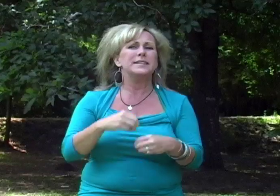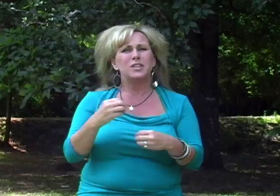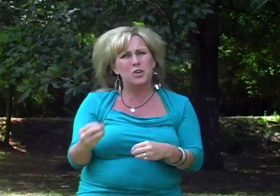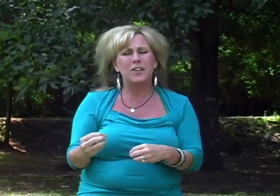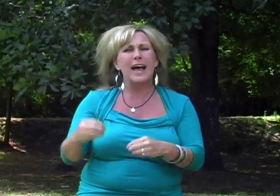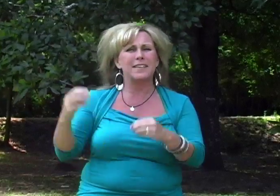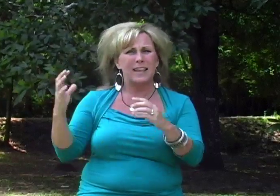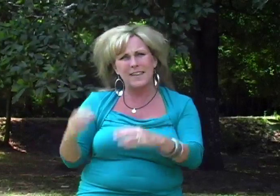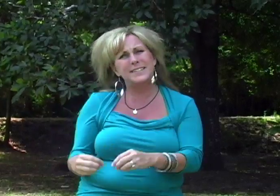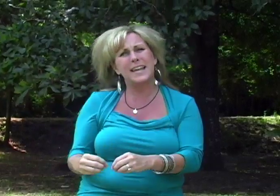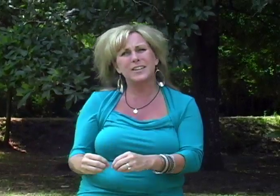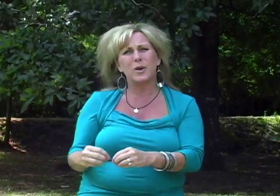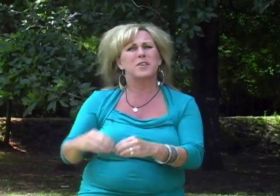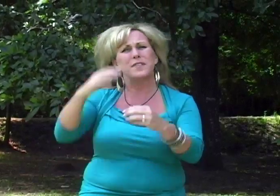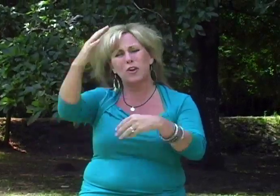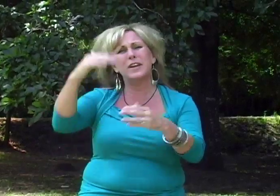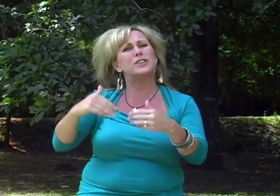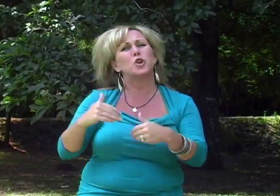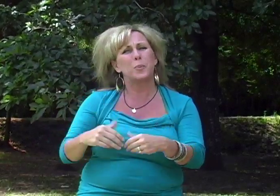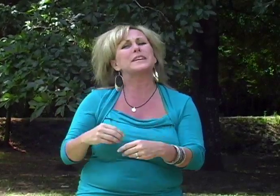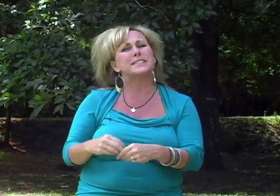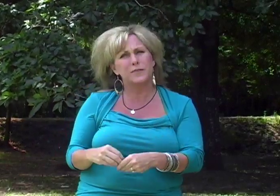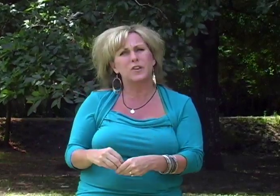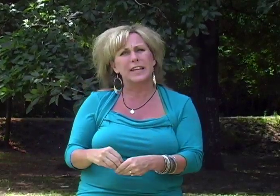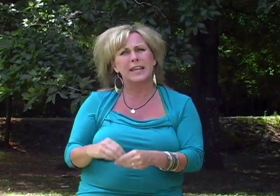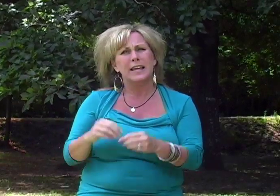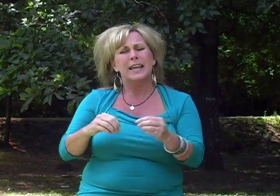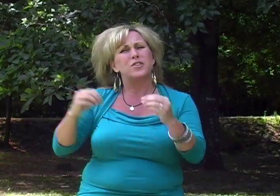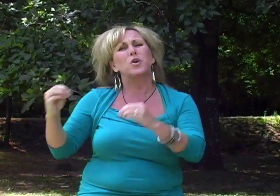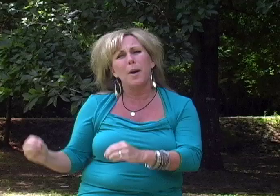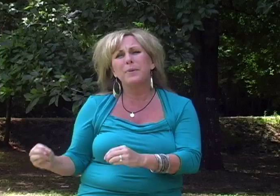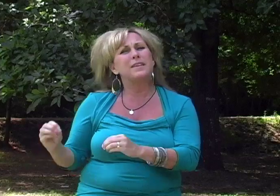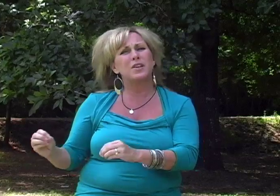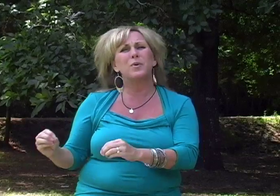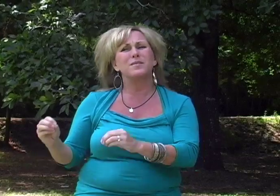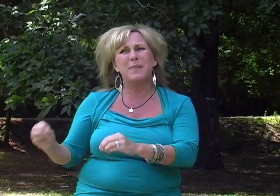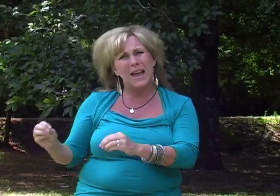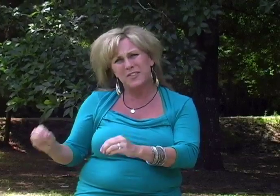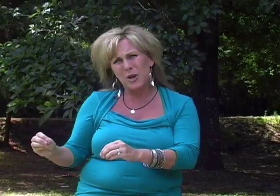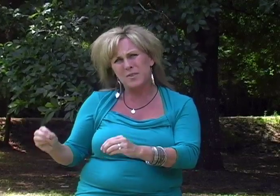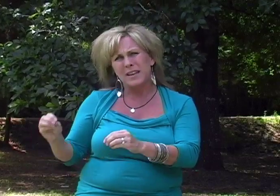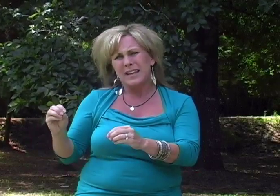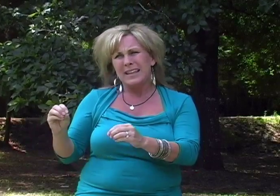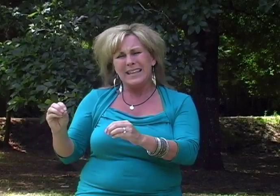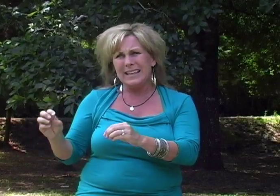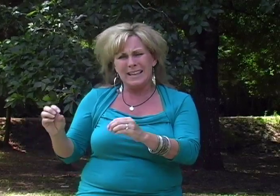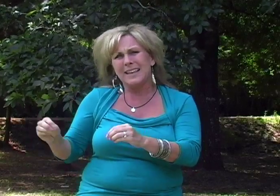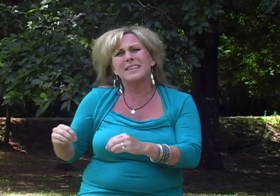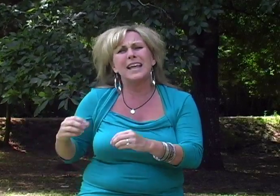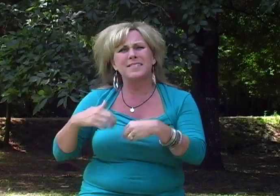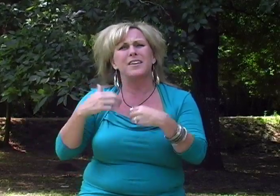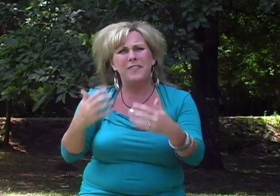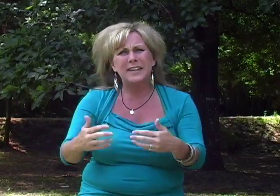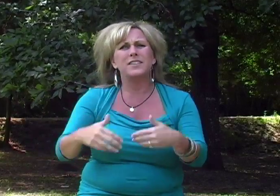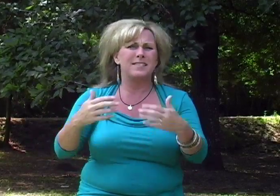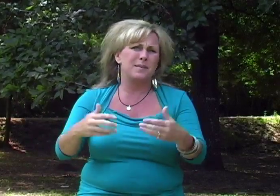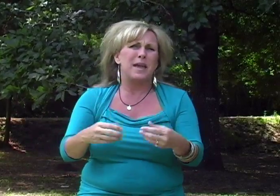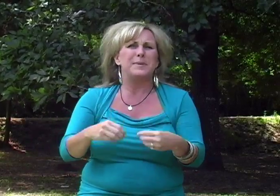to your class and they take notes, they're going to interpret it differently. So copying someone's math notes isn't as effective as it may be to